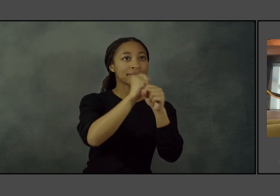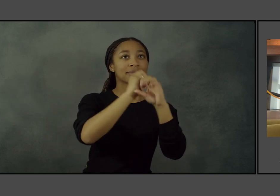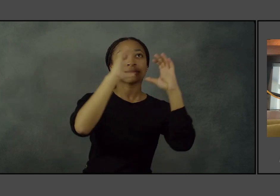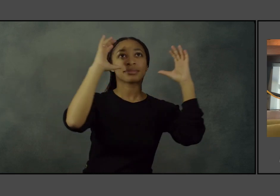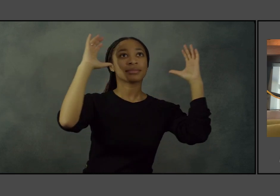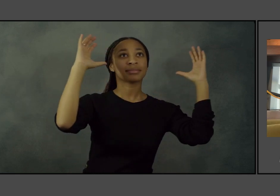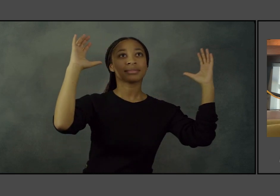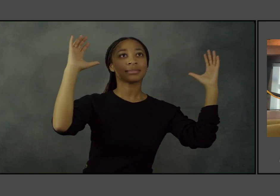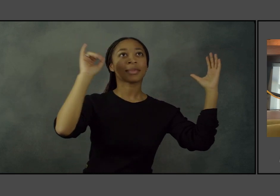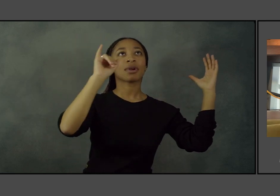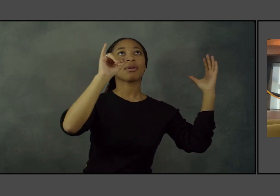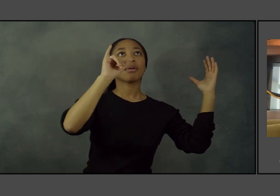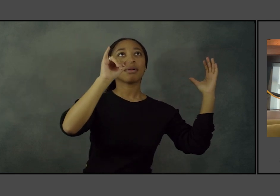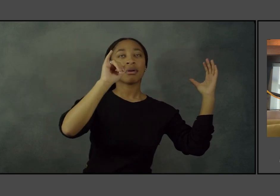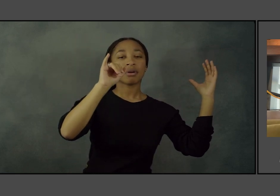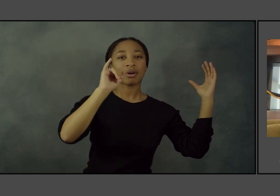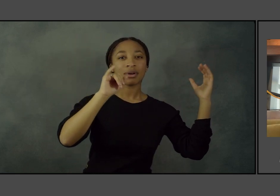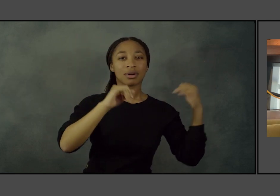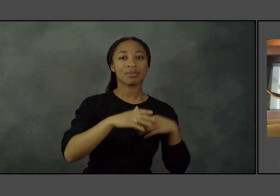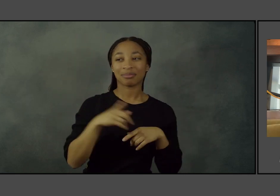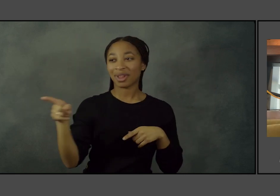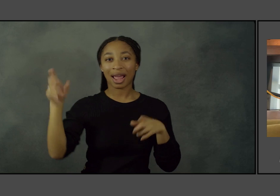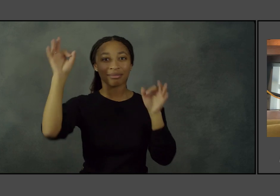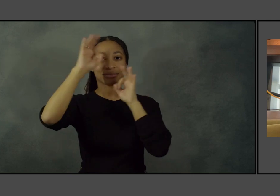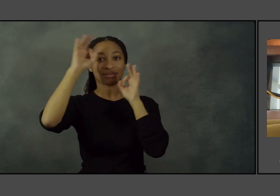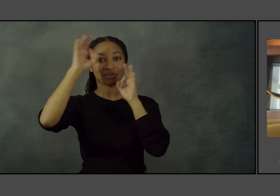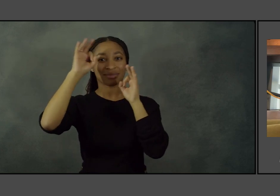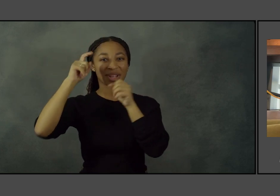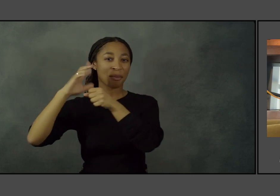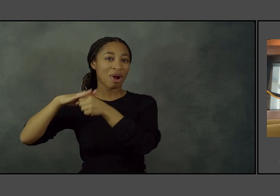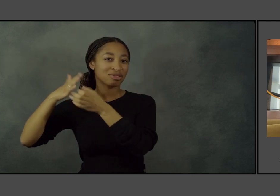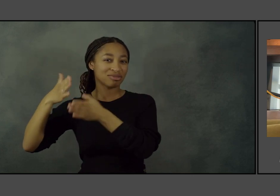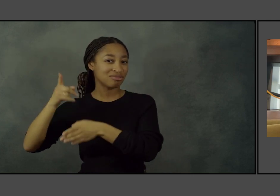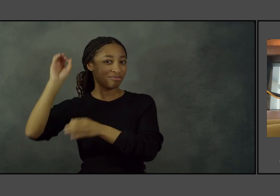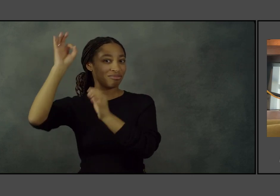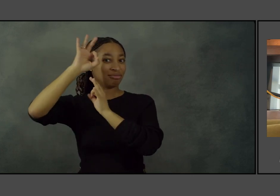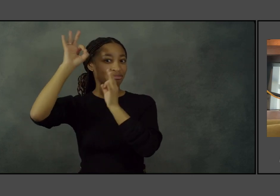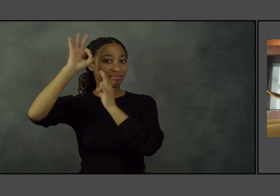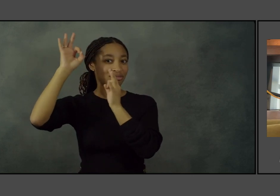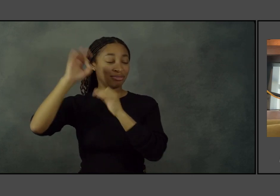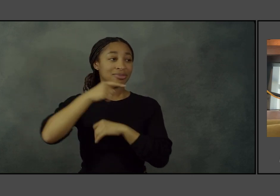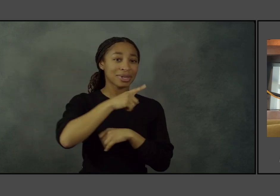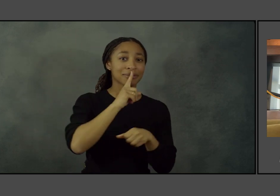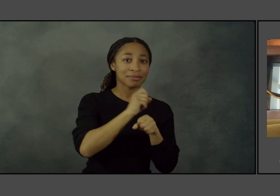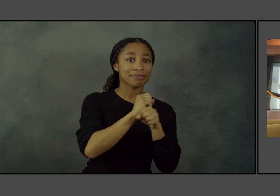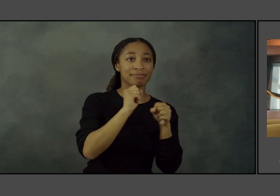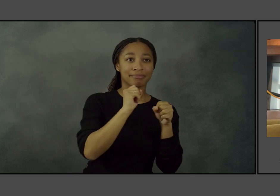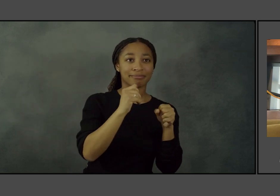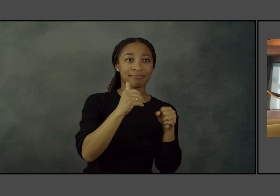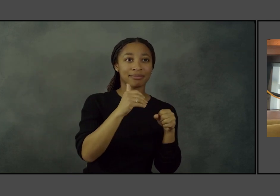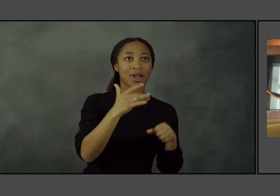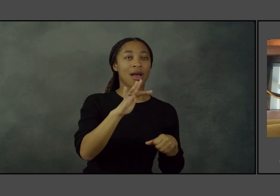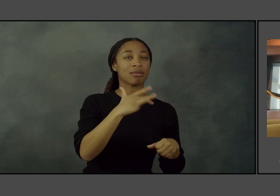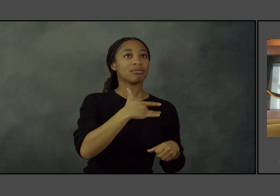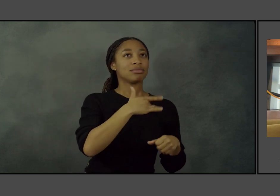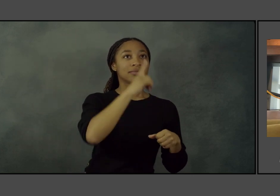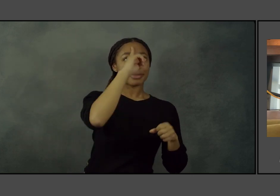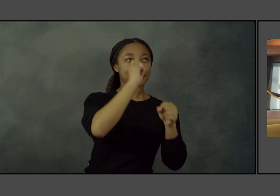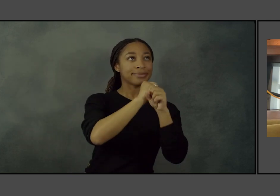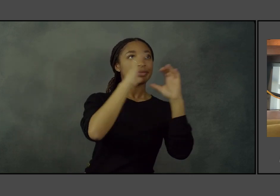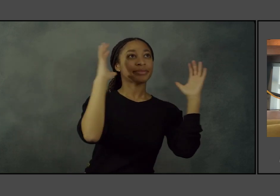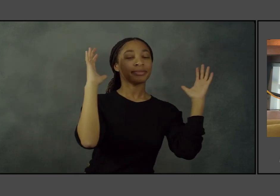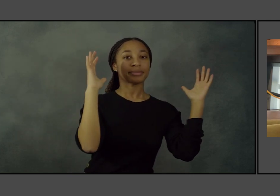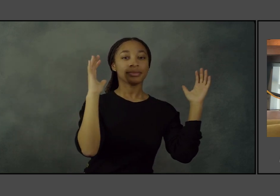by their oppressors, but it was viscerally real to them. And I think about, what becomes possible